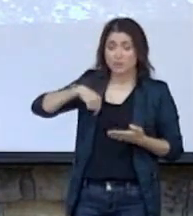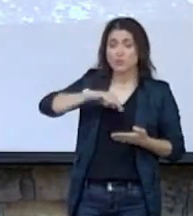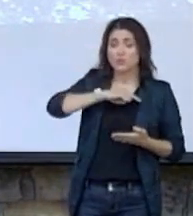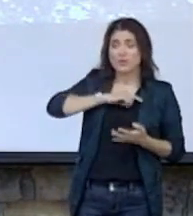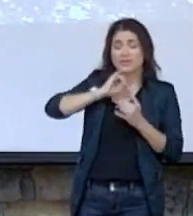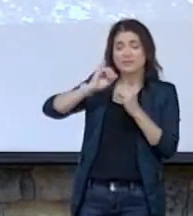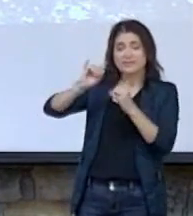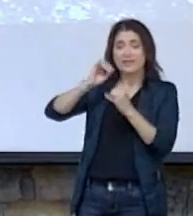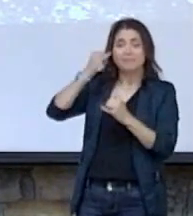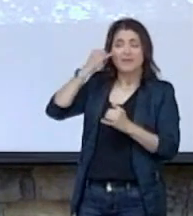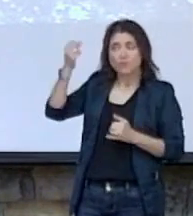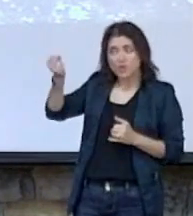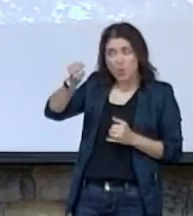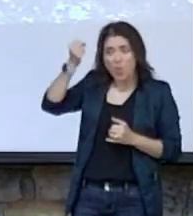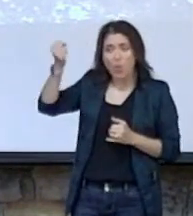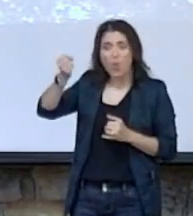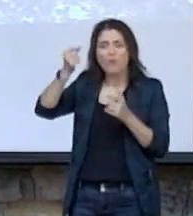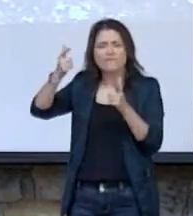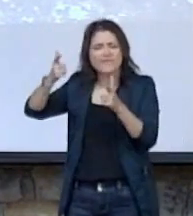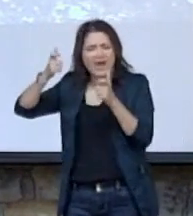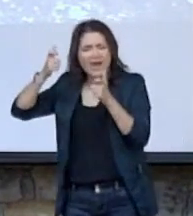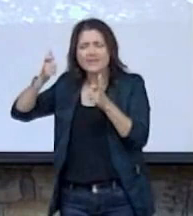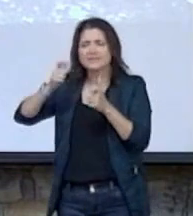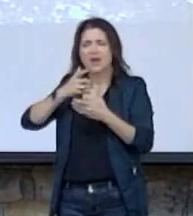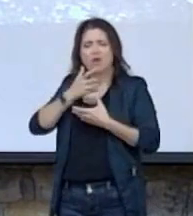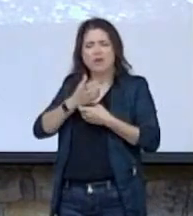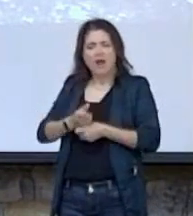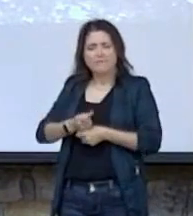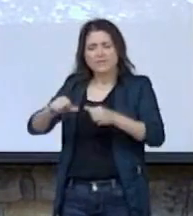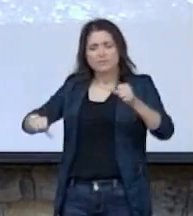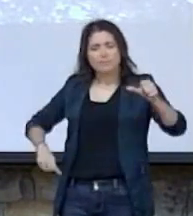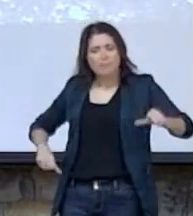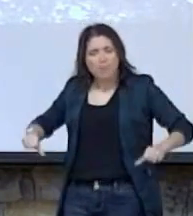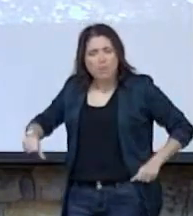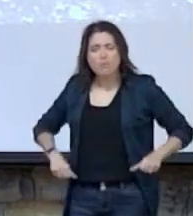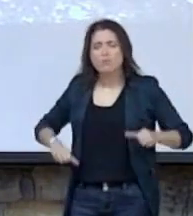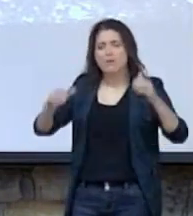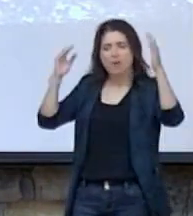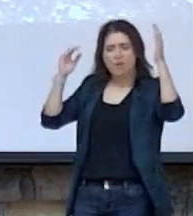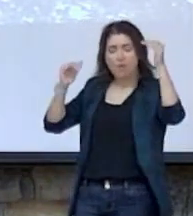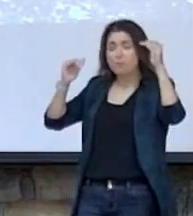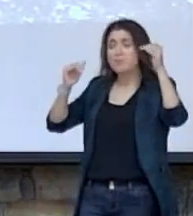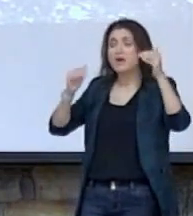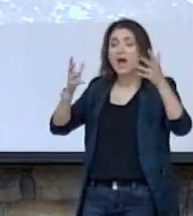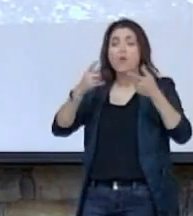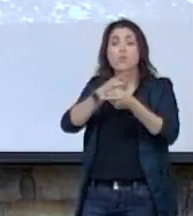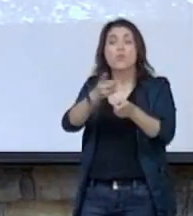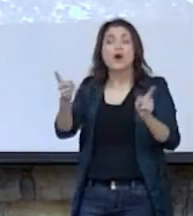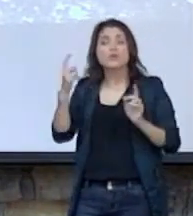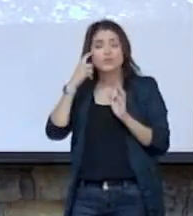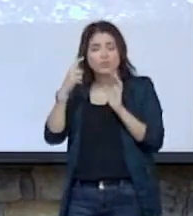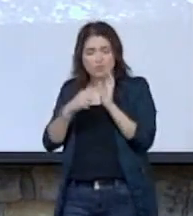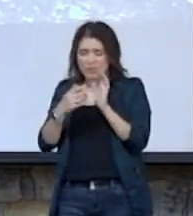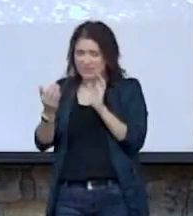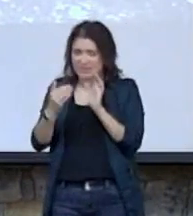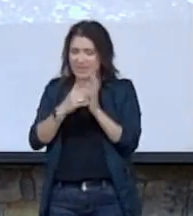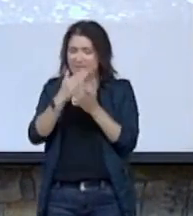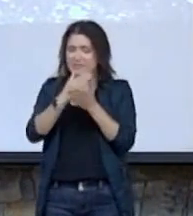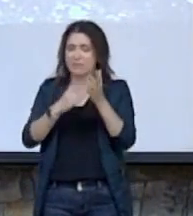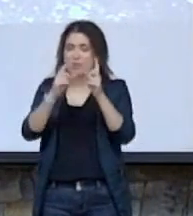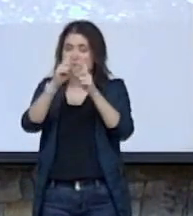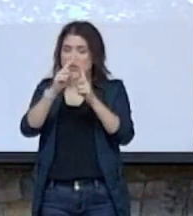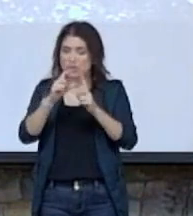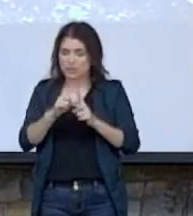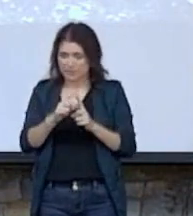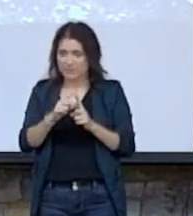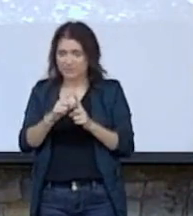we hold fast our confidence and our boasting and our hope. I want you to notice again some of the words that the Hebrews writer